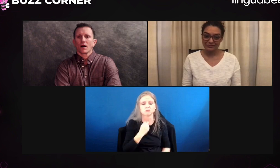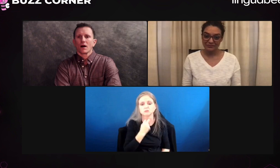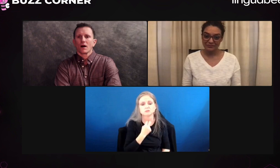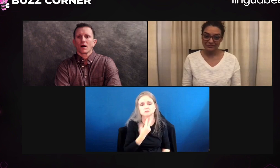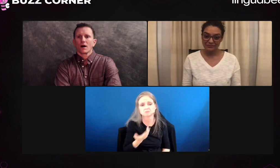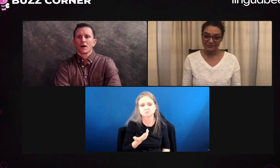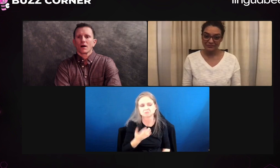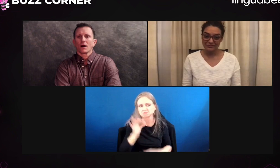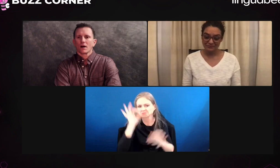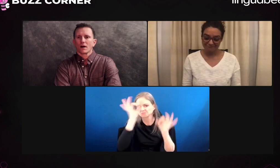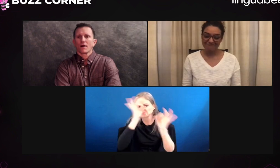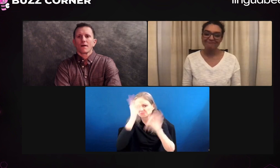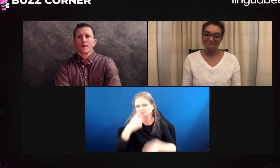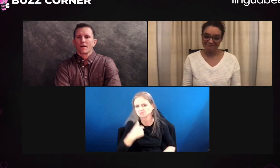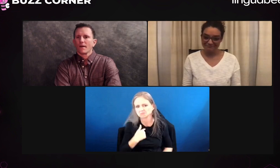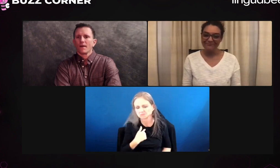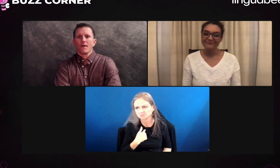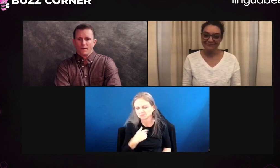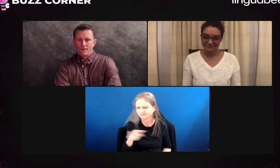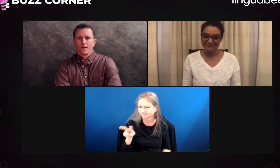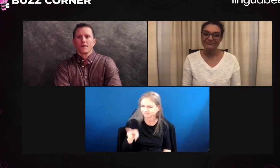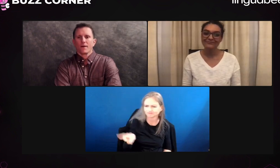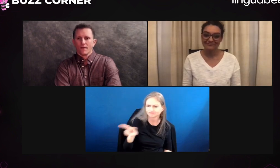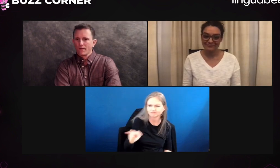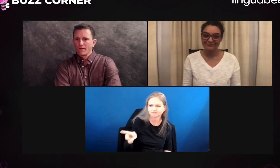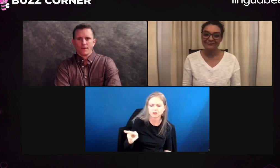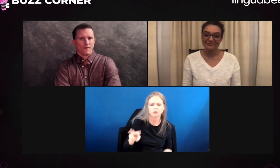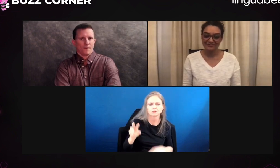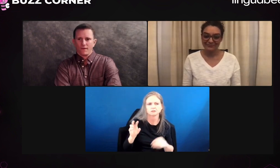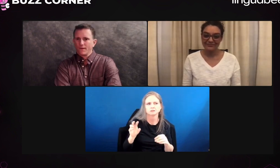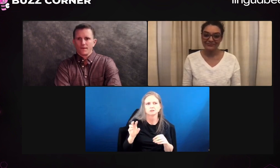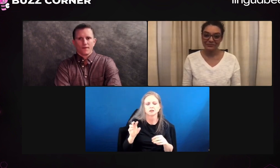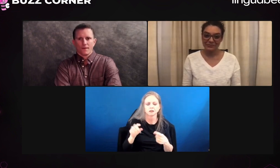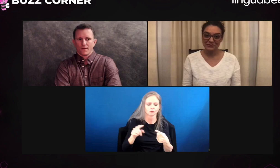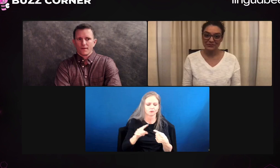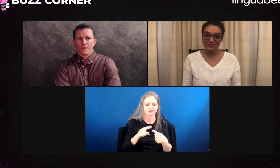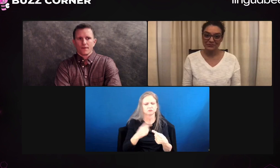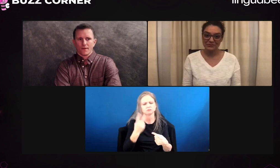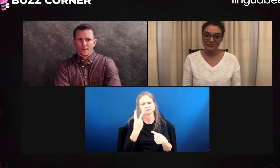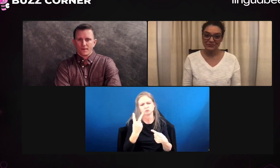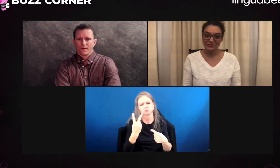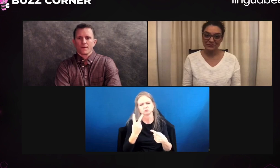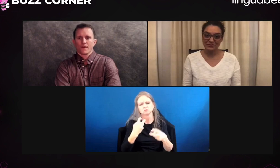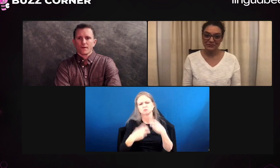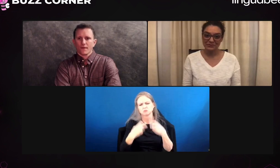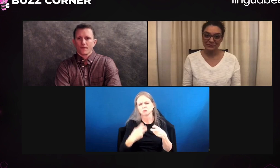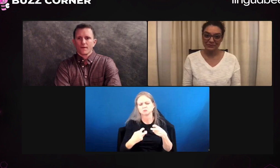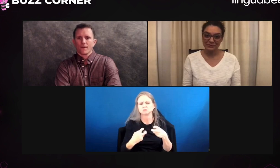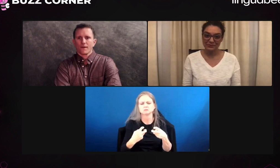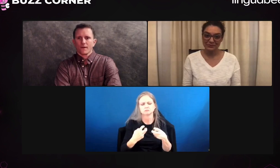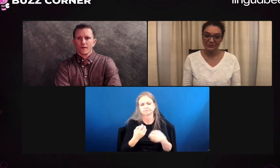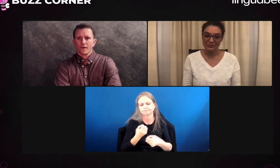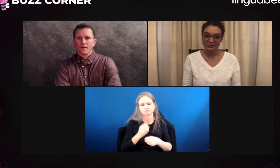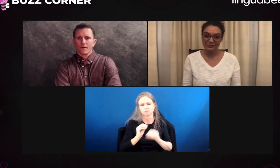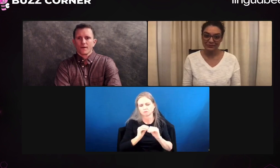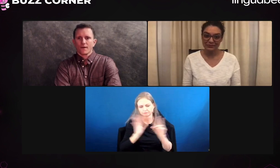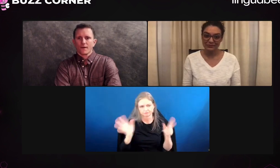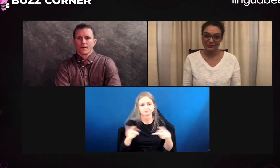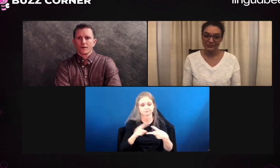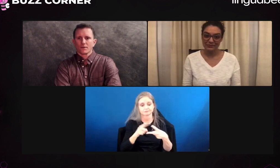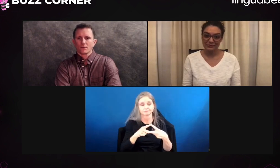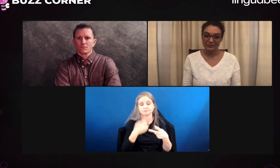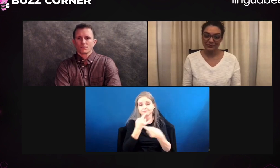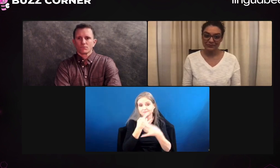to know exactly how an interpreter is representing me. It's not something that I'm privy to, despite the fact that I